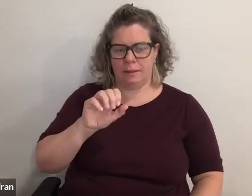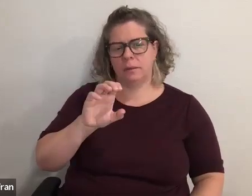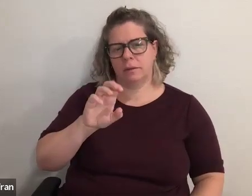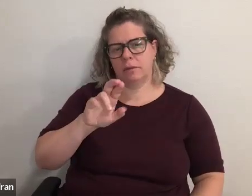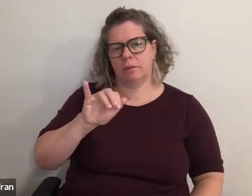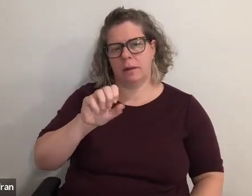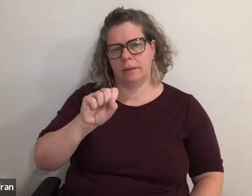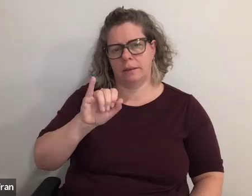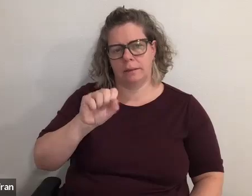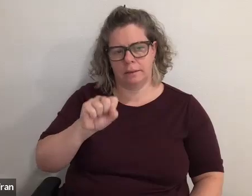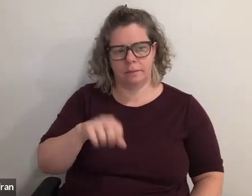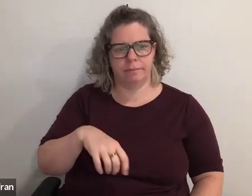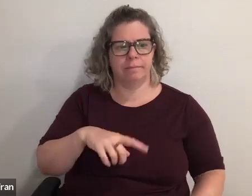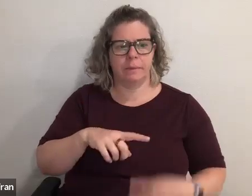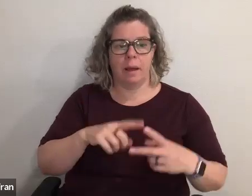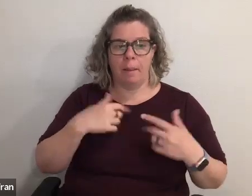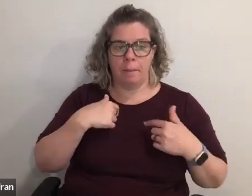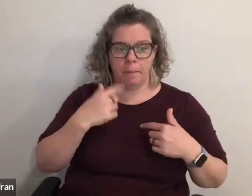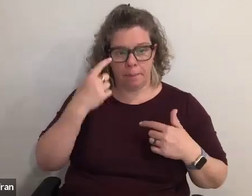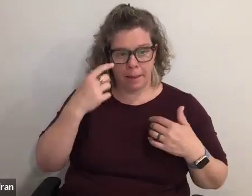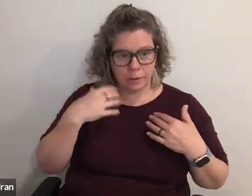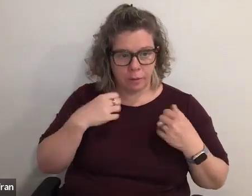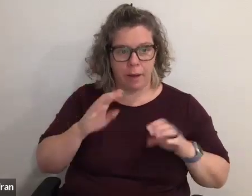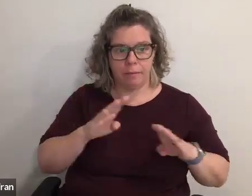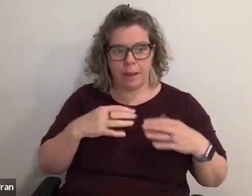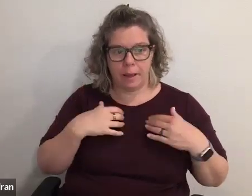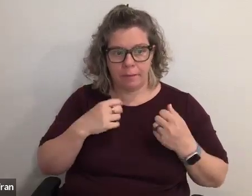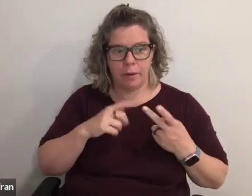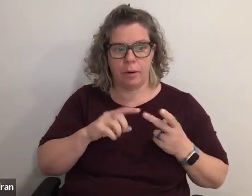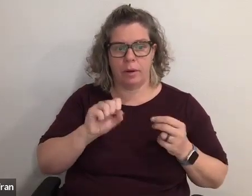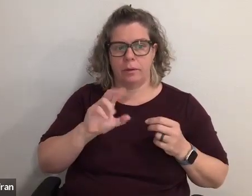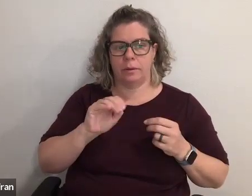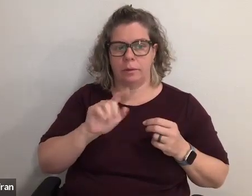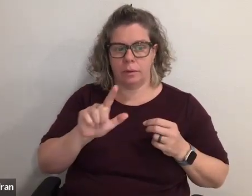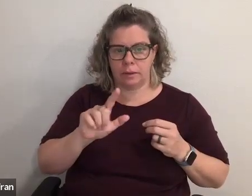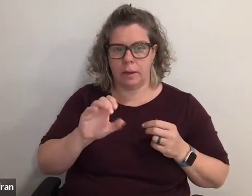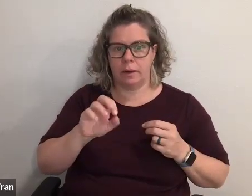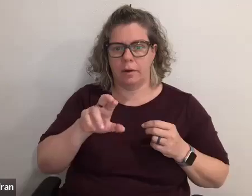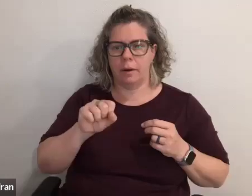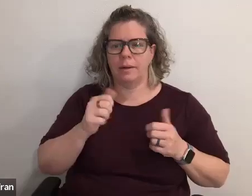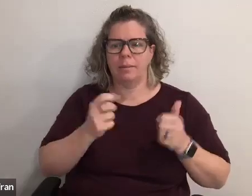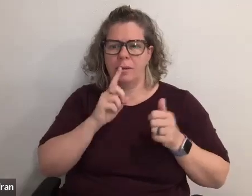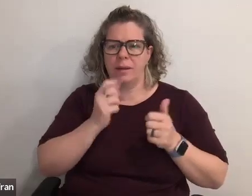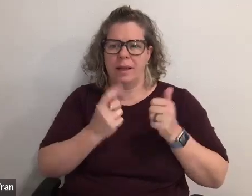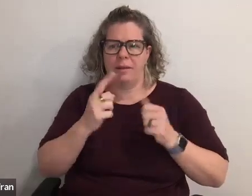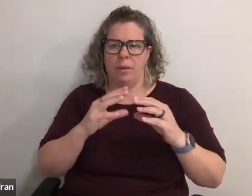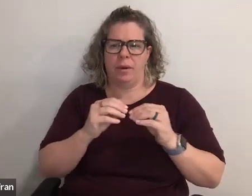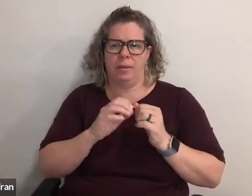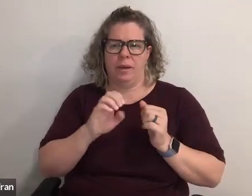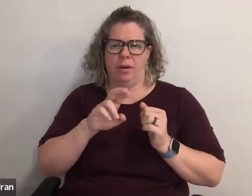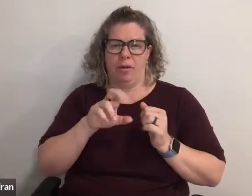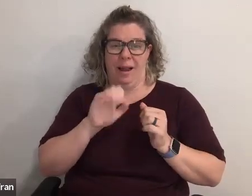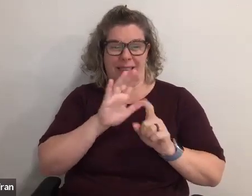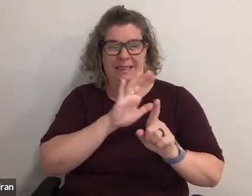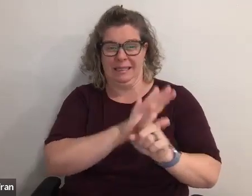health crisis, that's behavioral health crisis, that's suicidal crisis. But ultimately, everyone that we meet with, their crisis looks a little